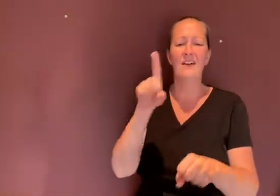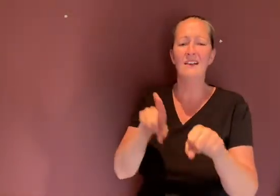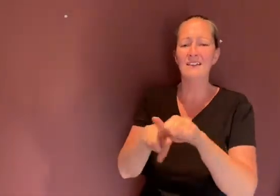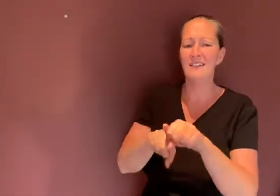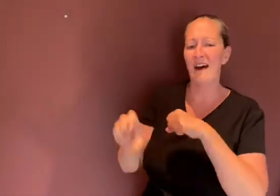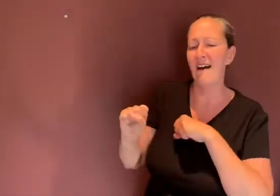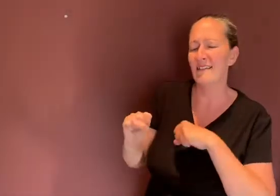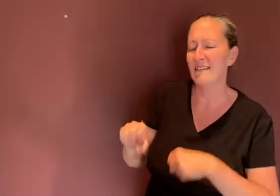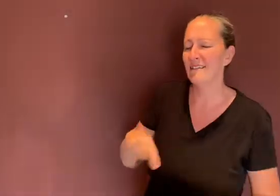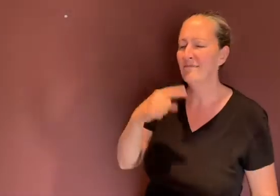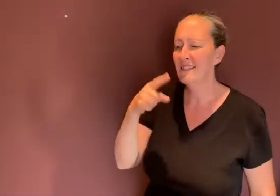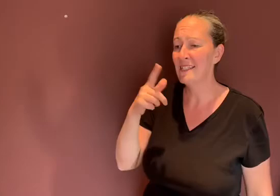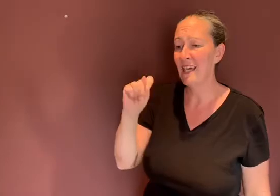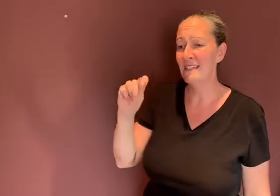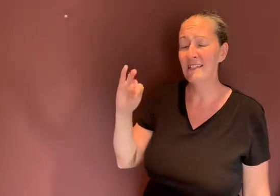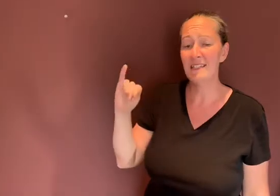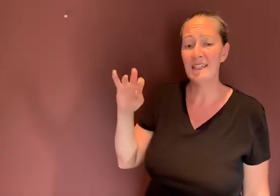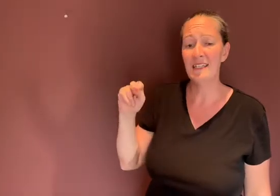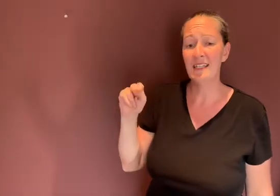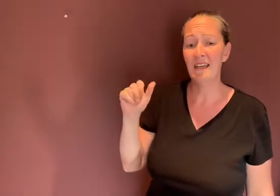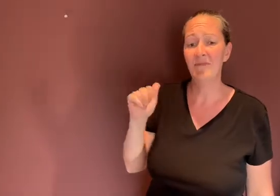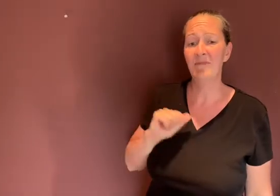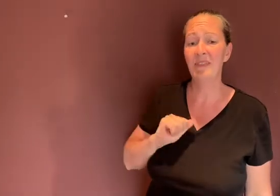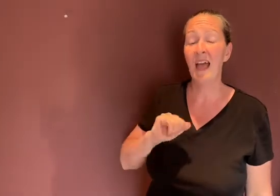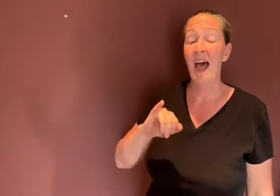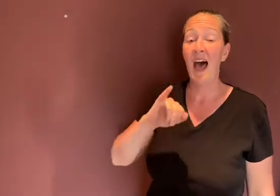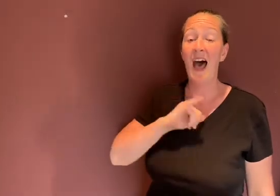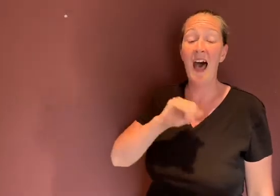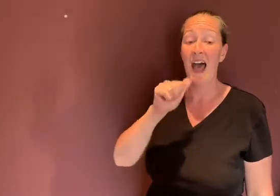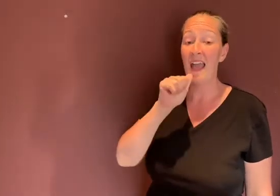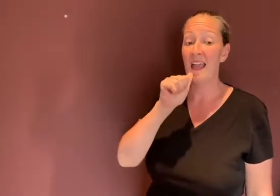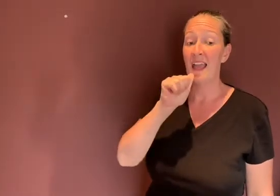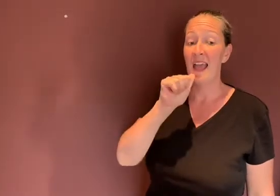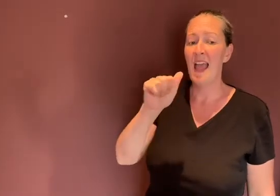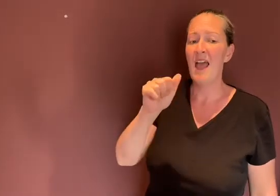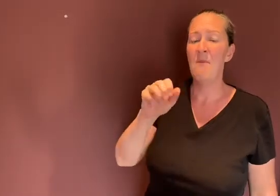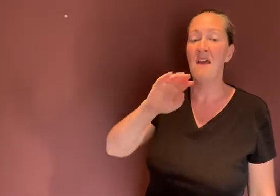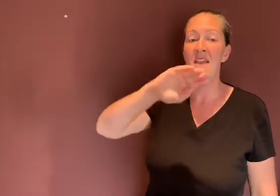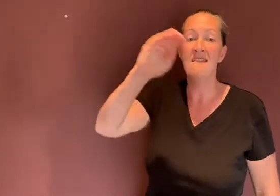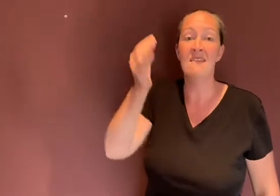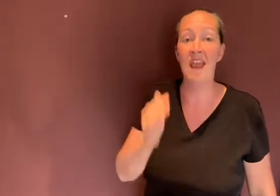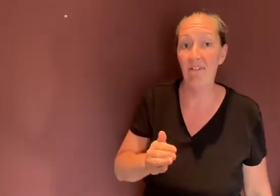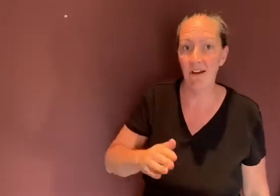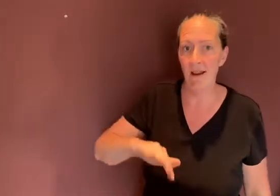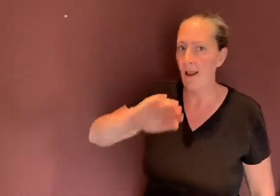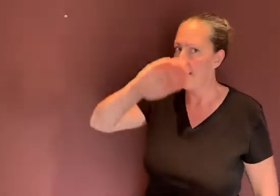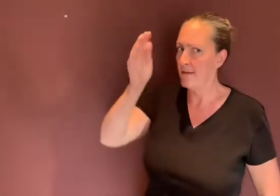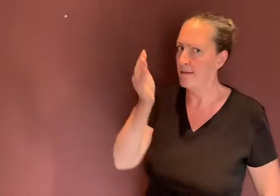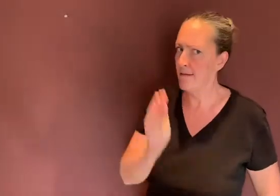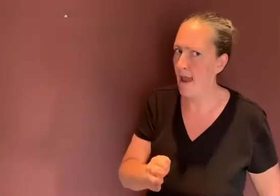wonderful socks," said Tina. "I am never